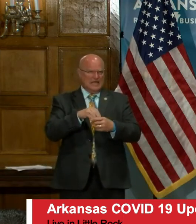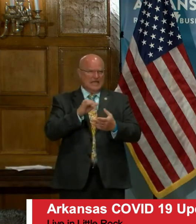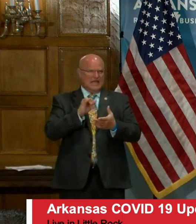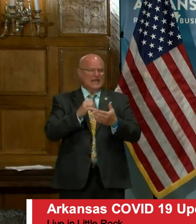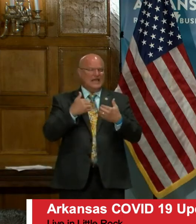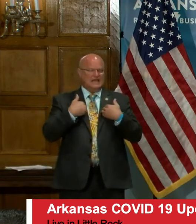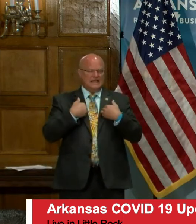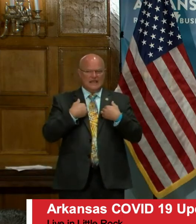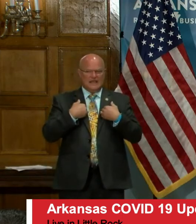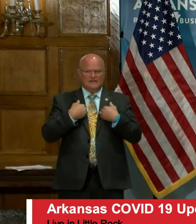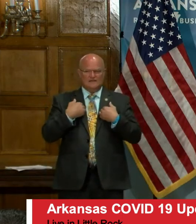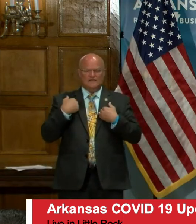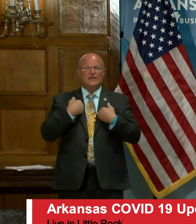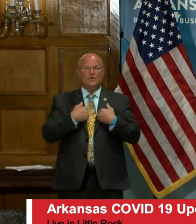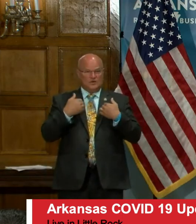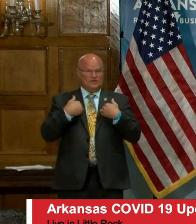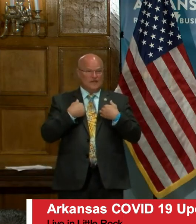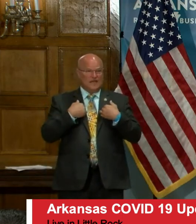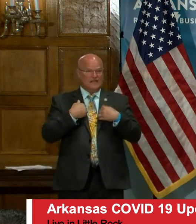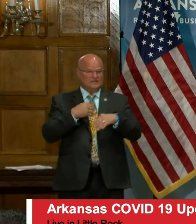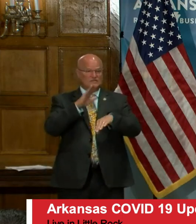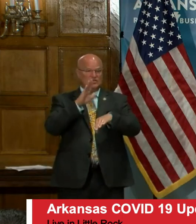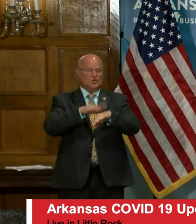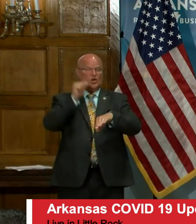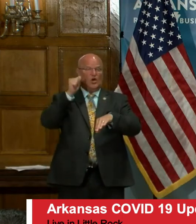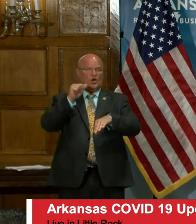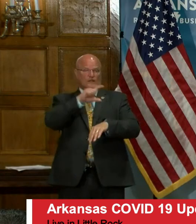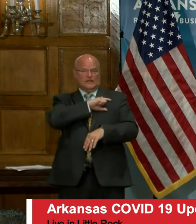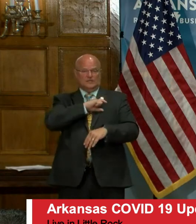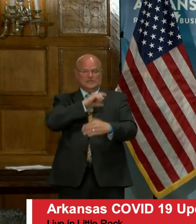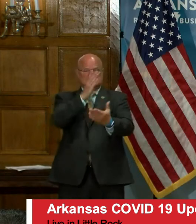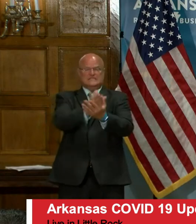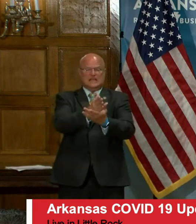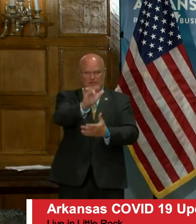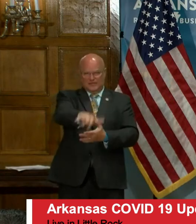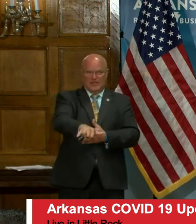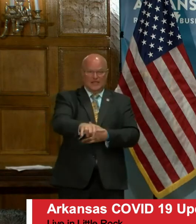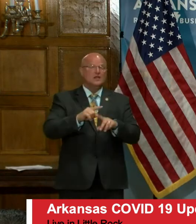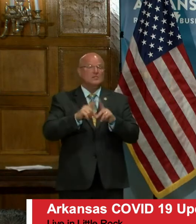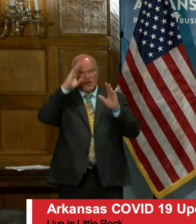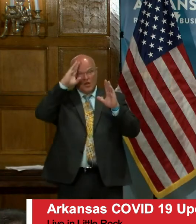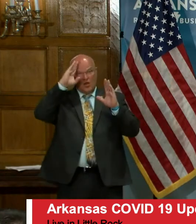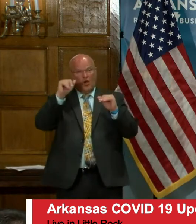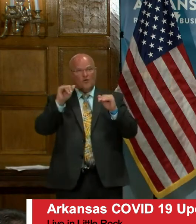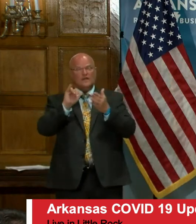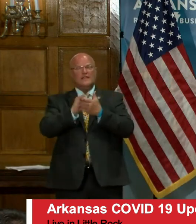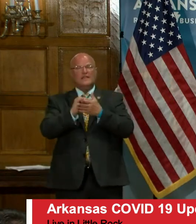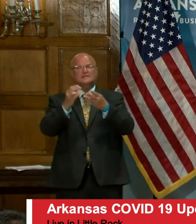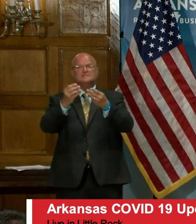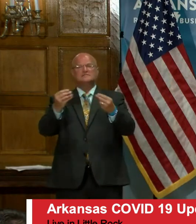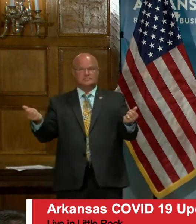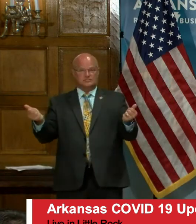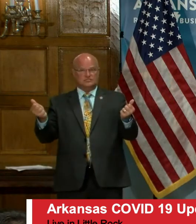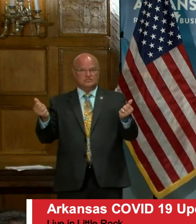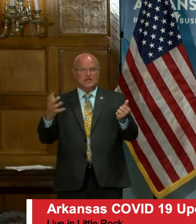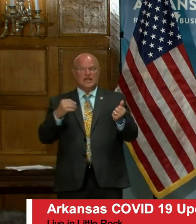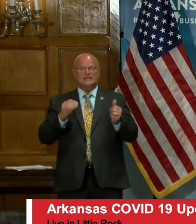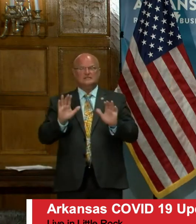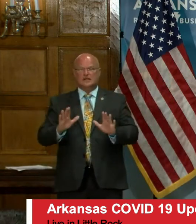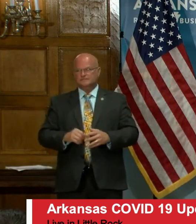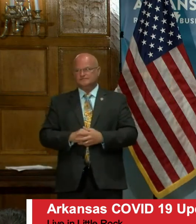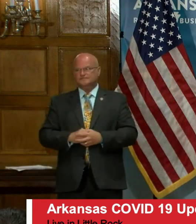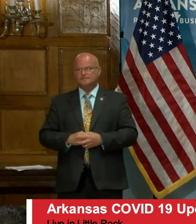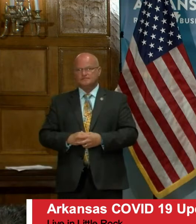and has that we've had to call the law enforcement to stop, but hopefully that has been discouraged and deterred.